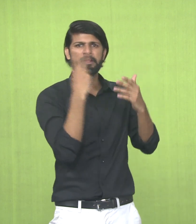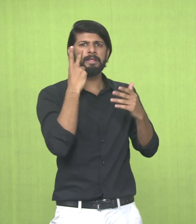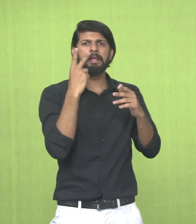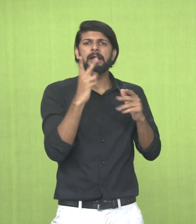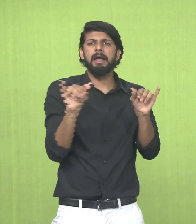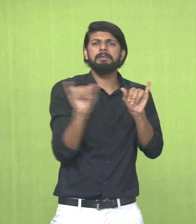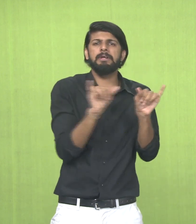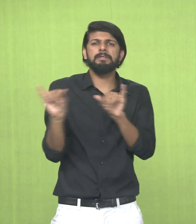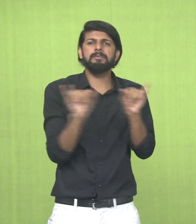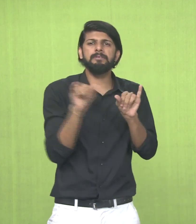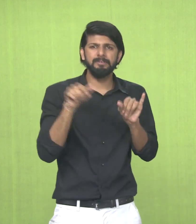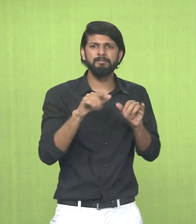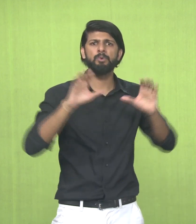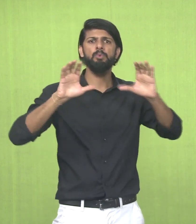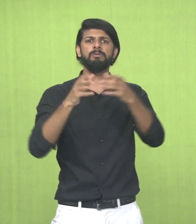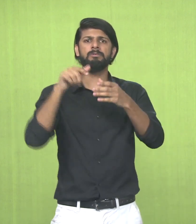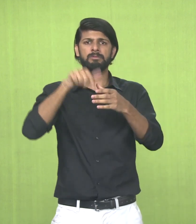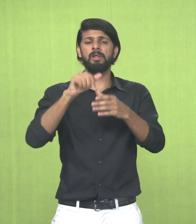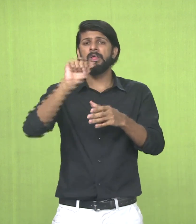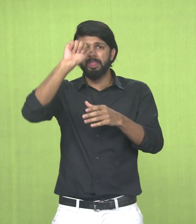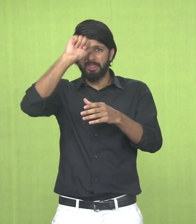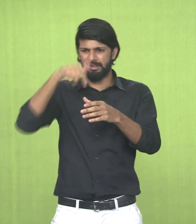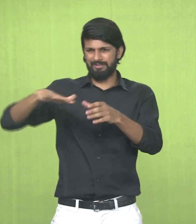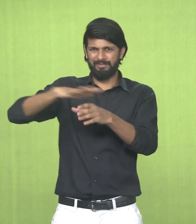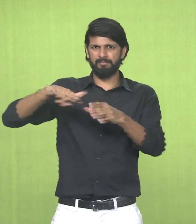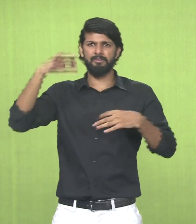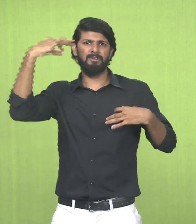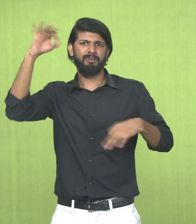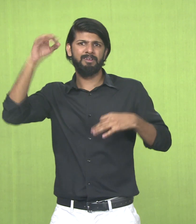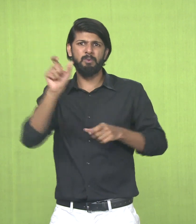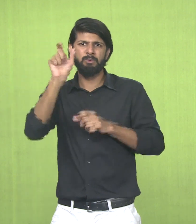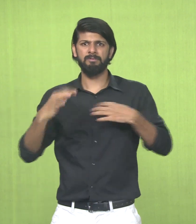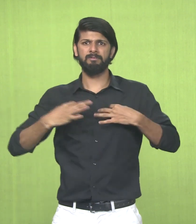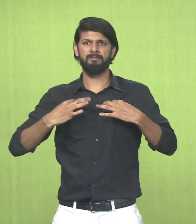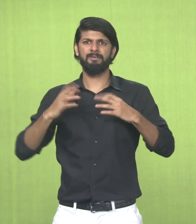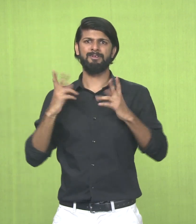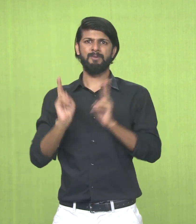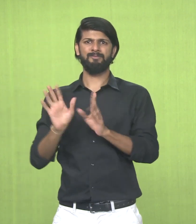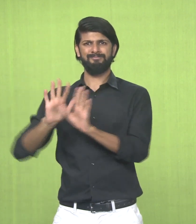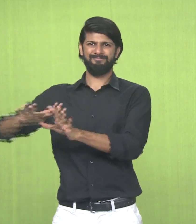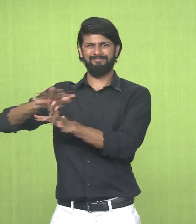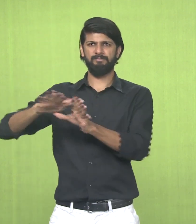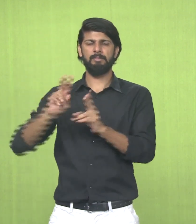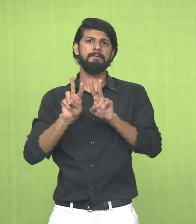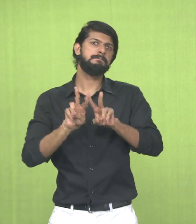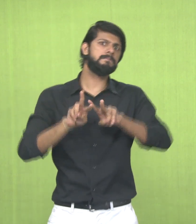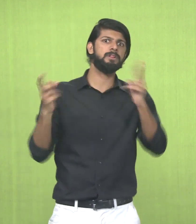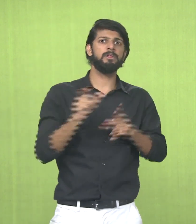Few figures seem to be from other countries, because you would see that the